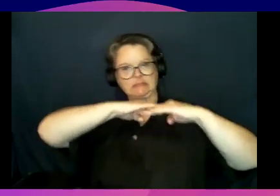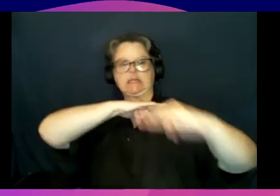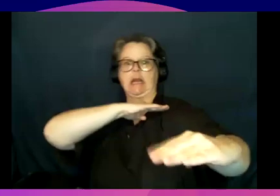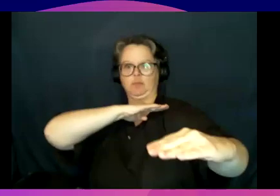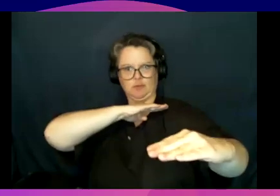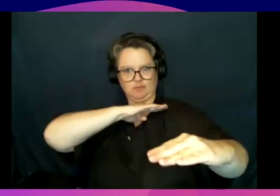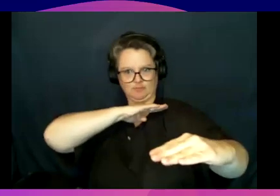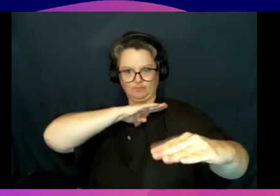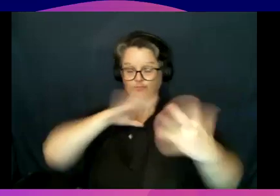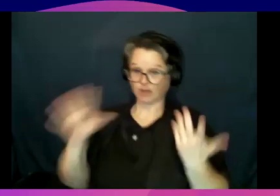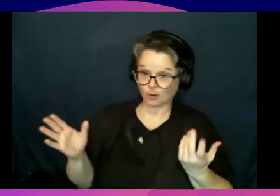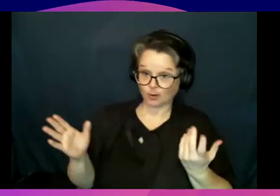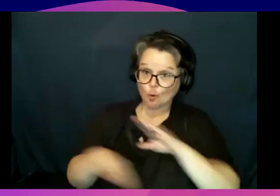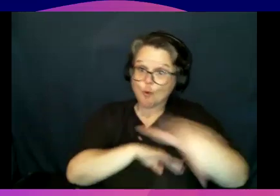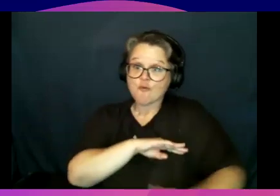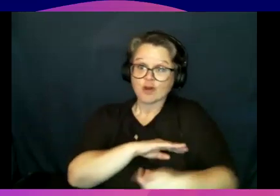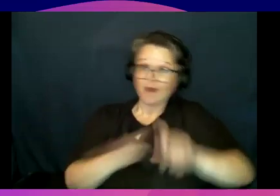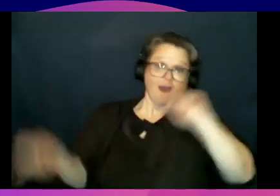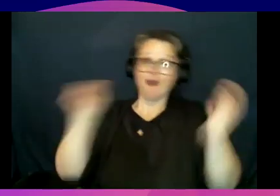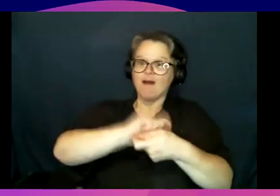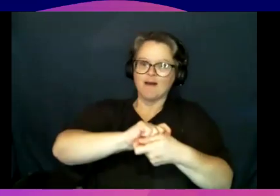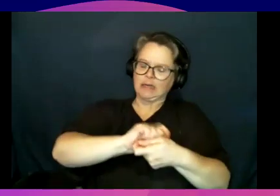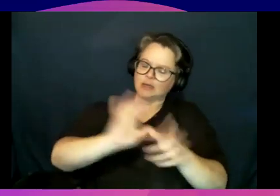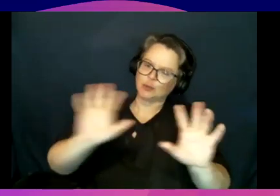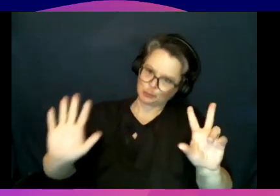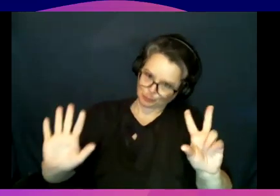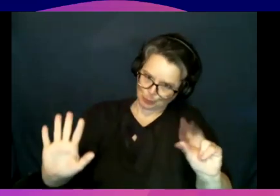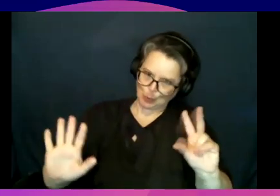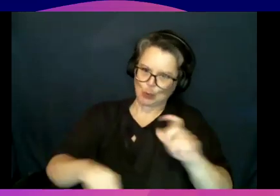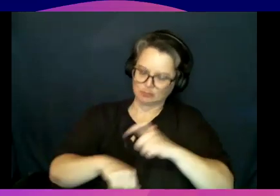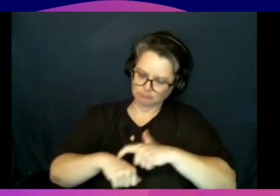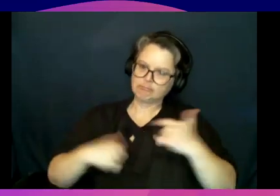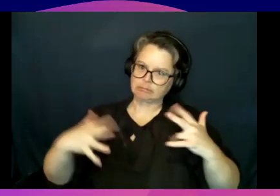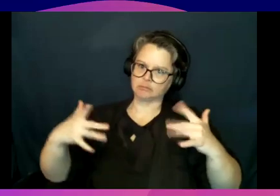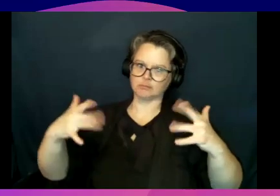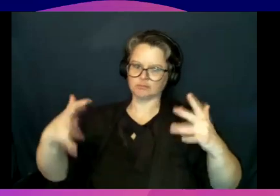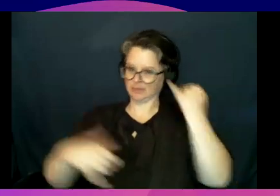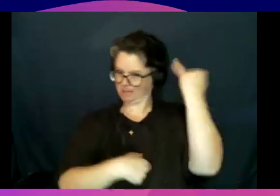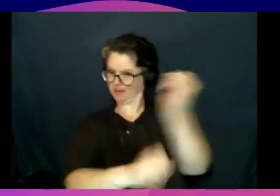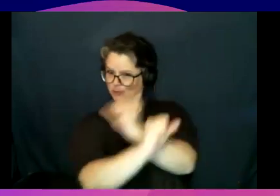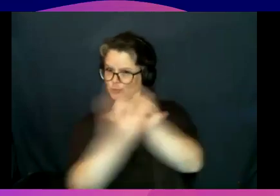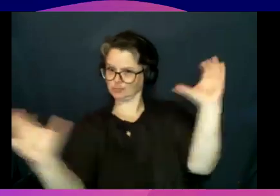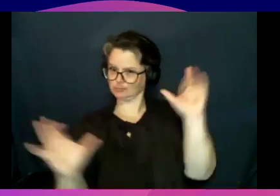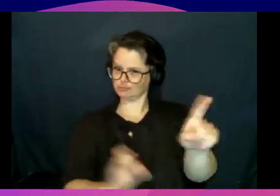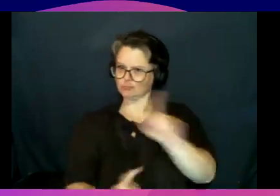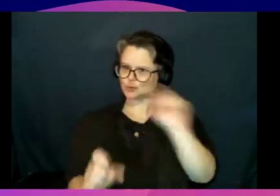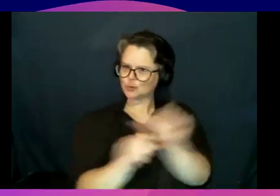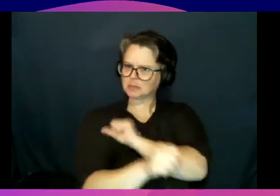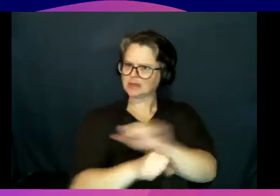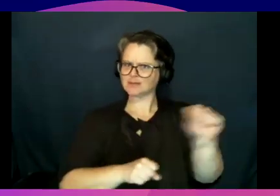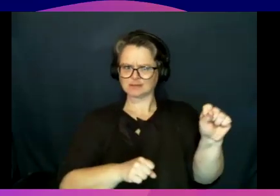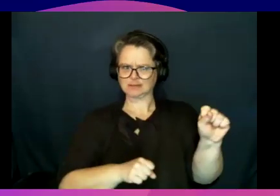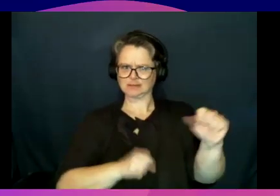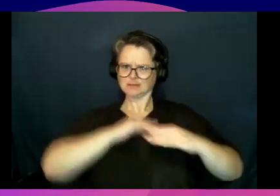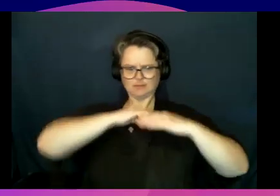what would that look like if we could have a really strong, resilient sector? It would mean we would have adequate and